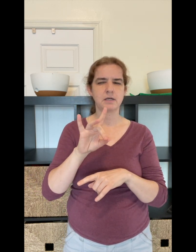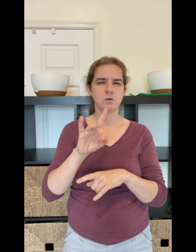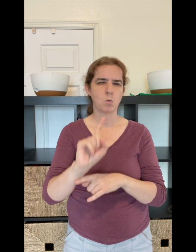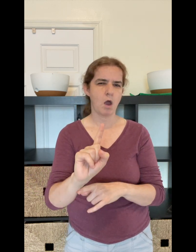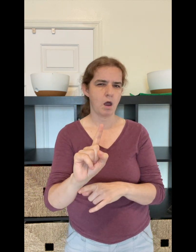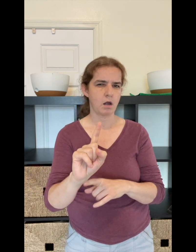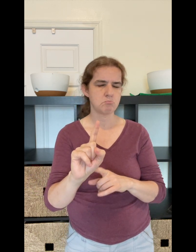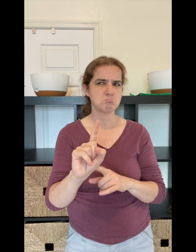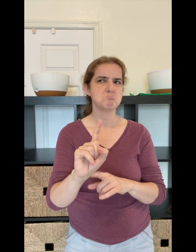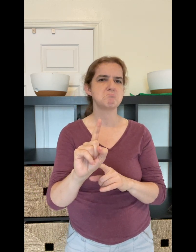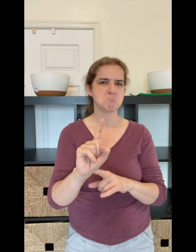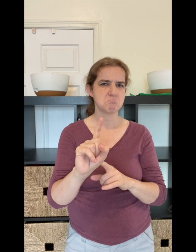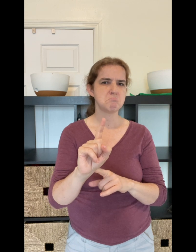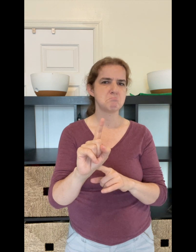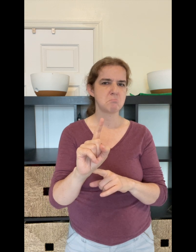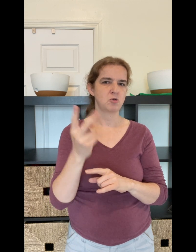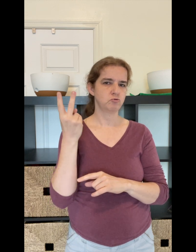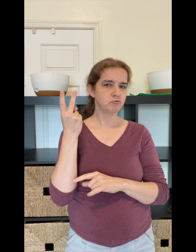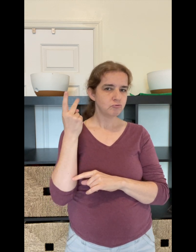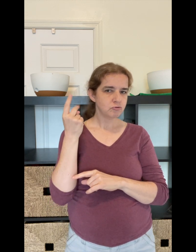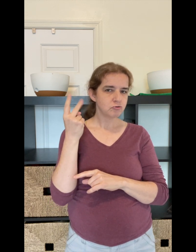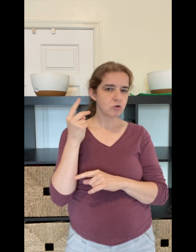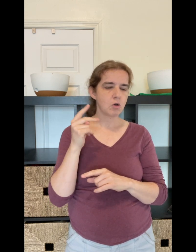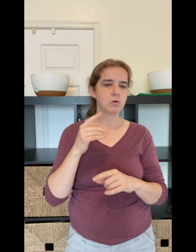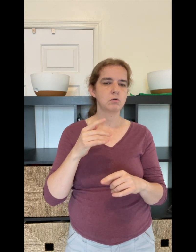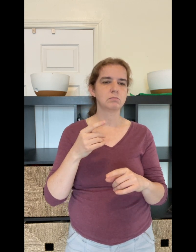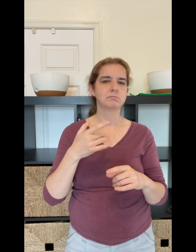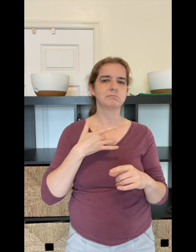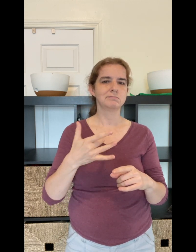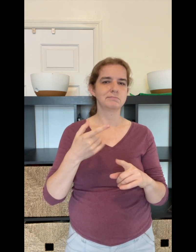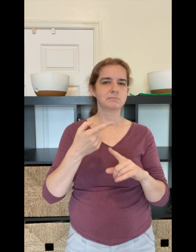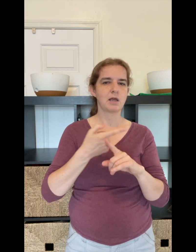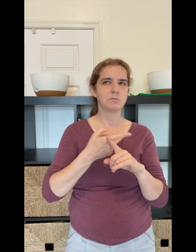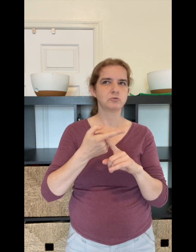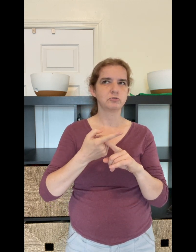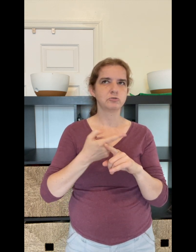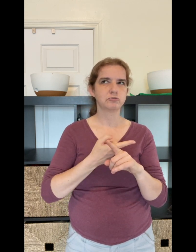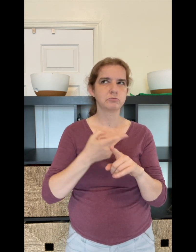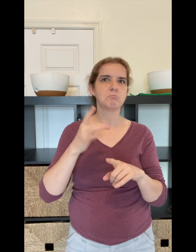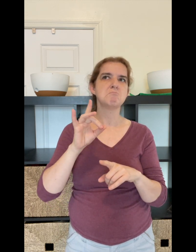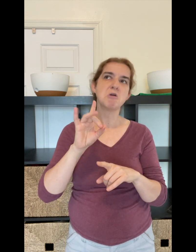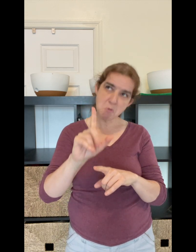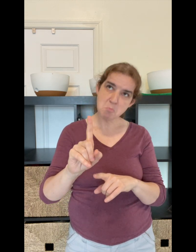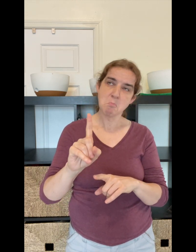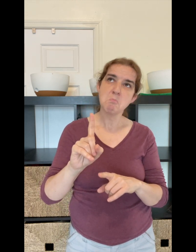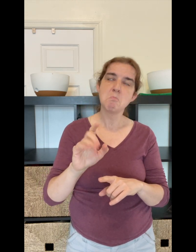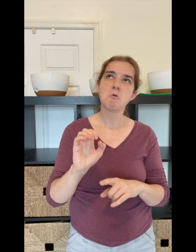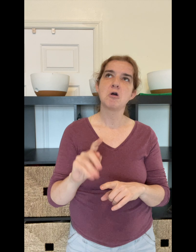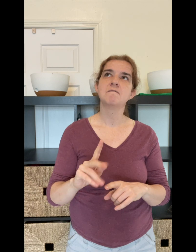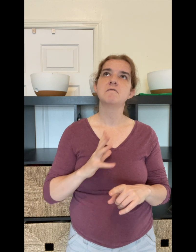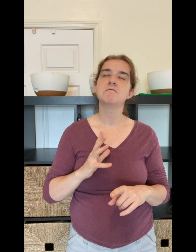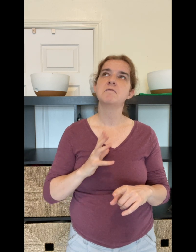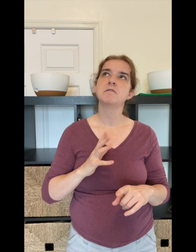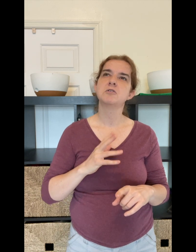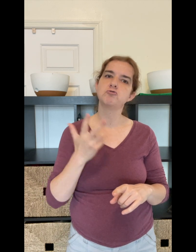temperature was 81. Okay, all right, 2 years ago, tend to be a temperature about 81. Okay, that's